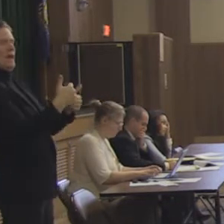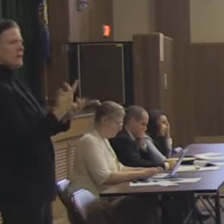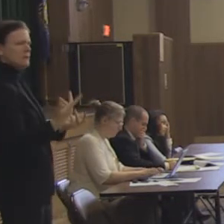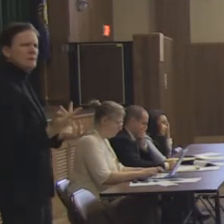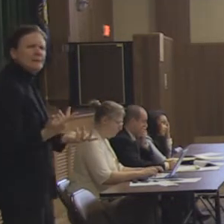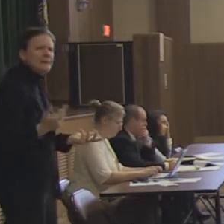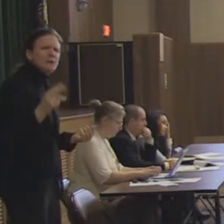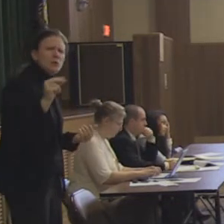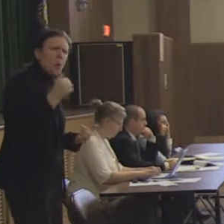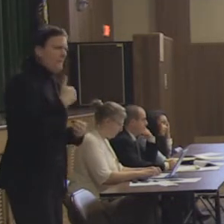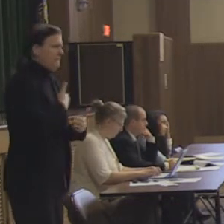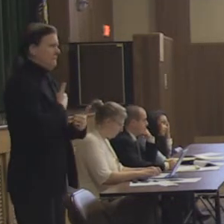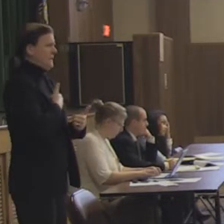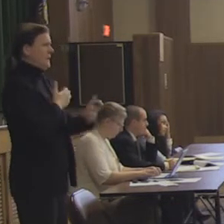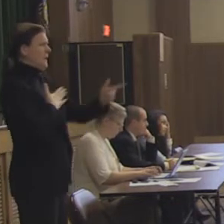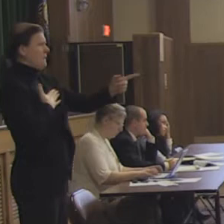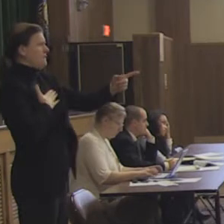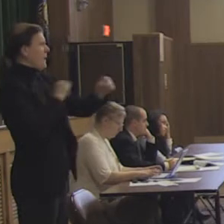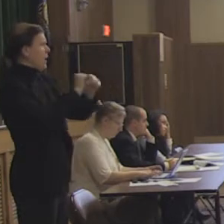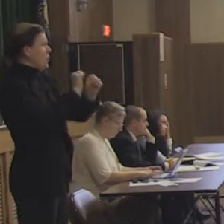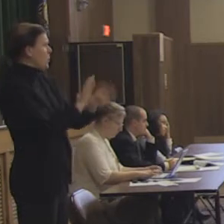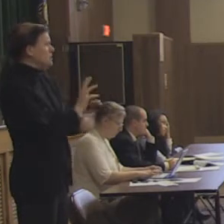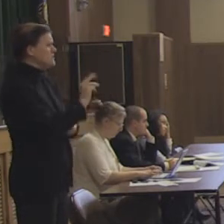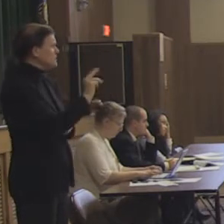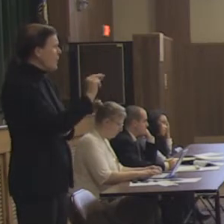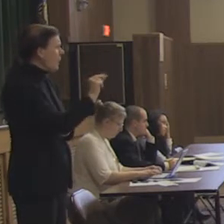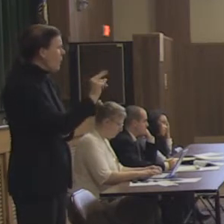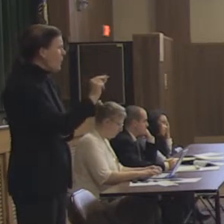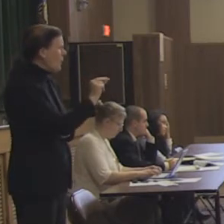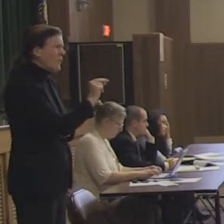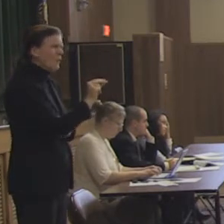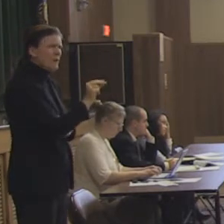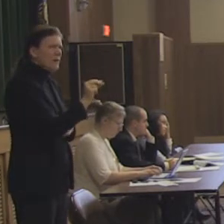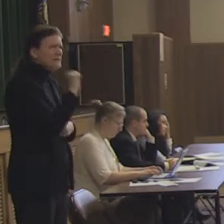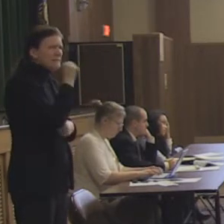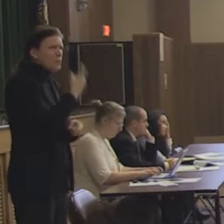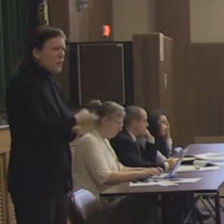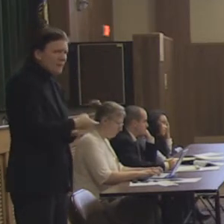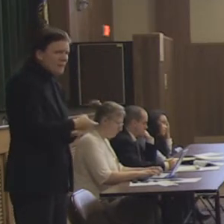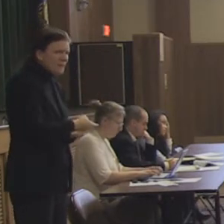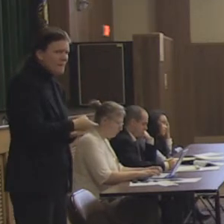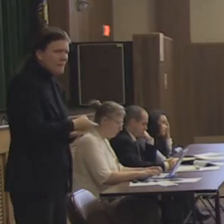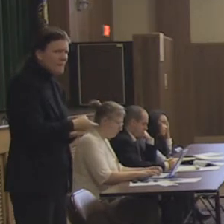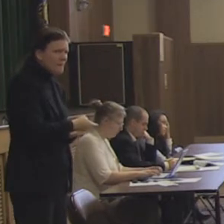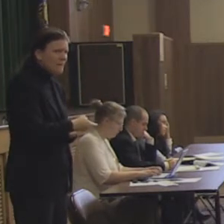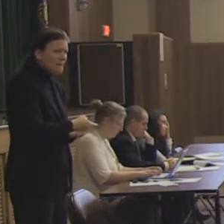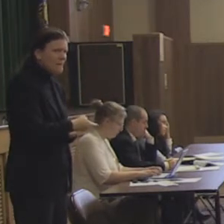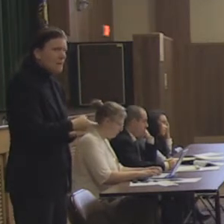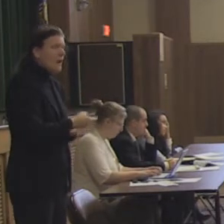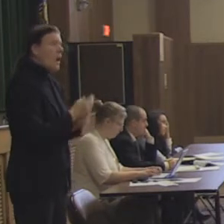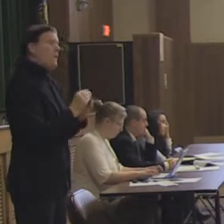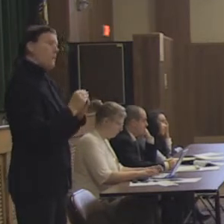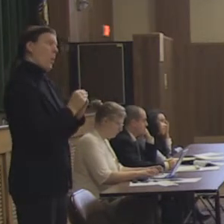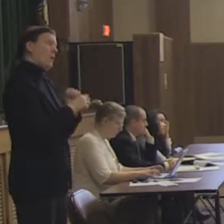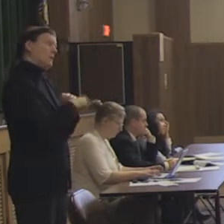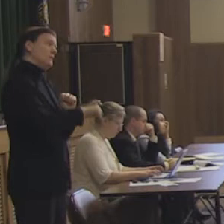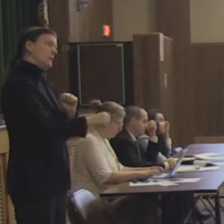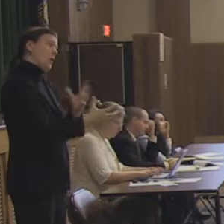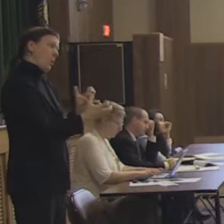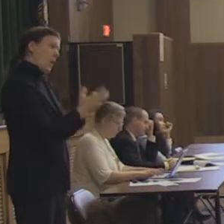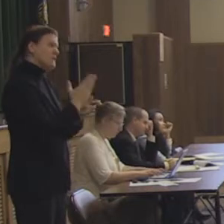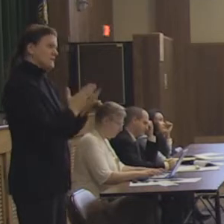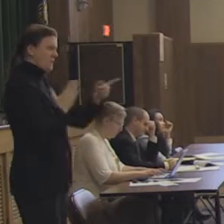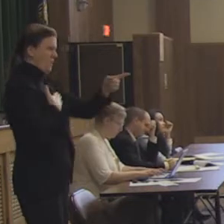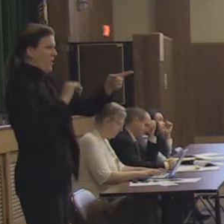My coworkers and I are not bad guys wanting to lock people up. There is so much more I would like to say, but as some of